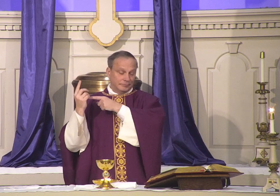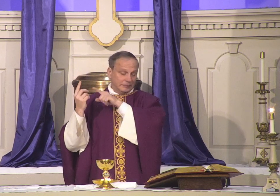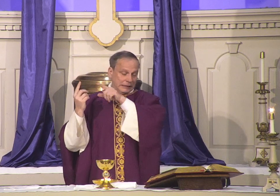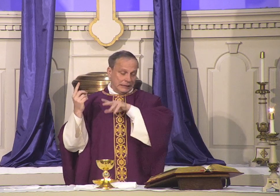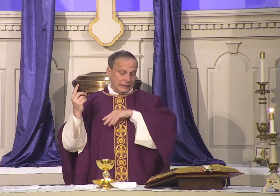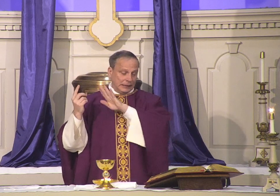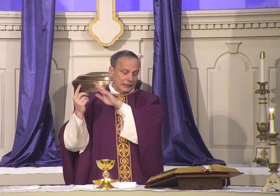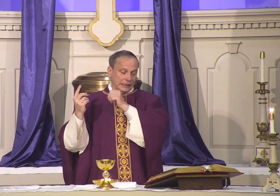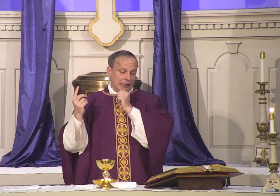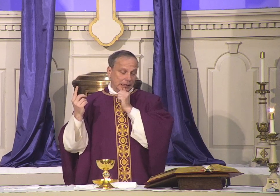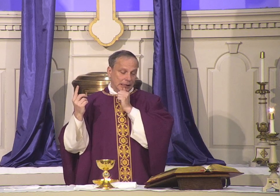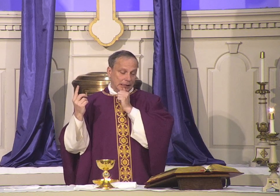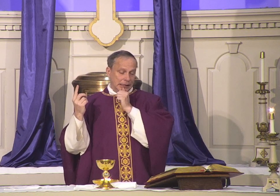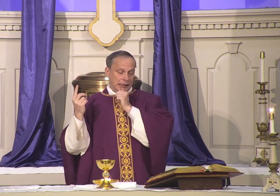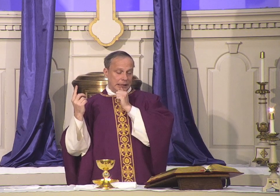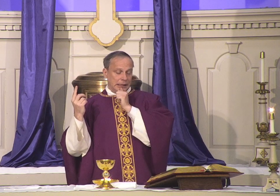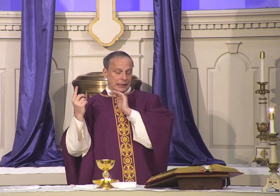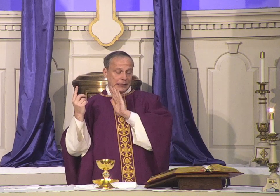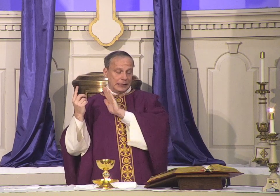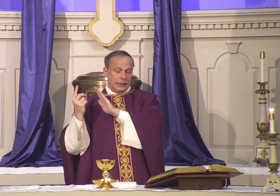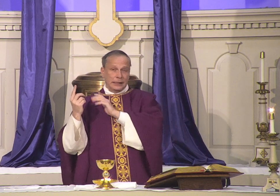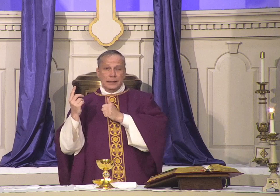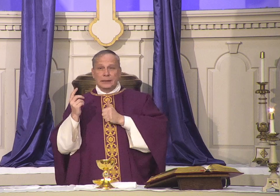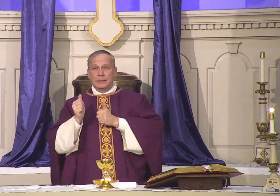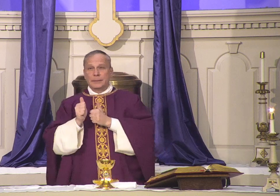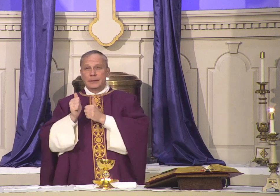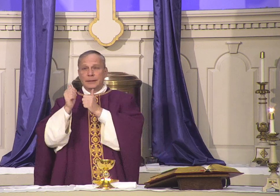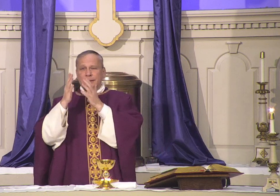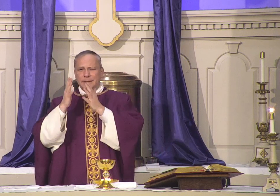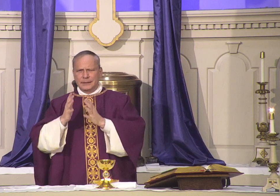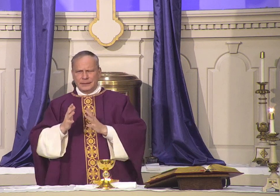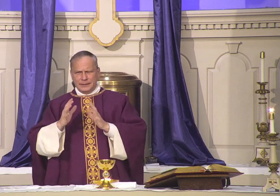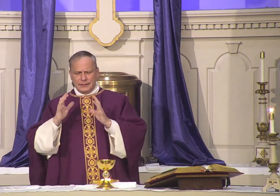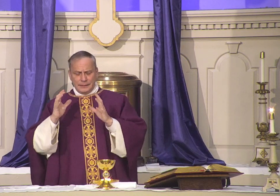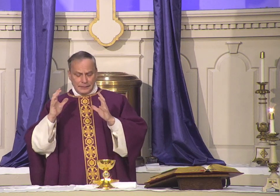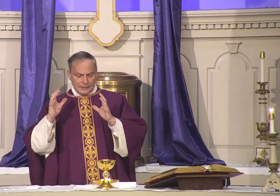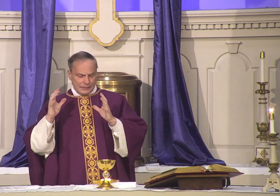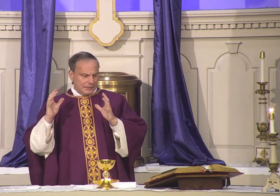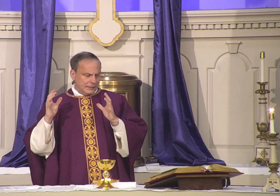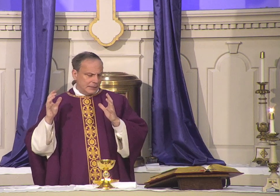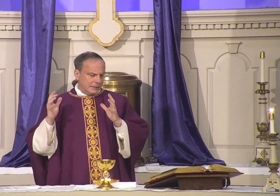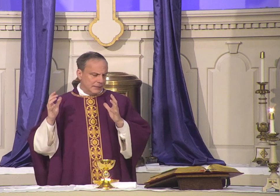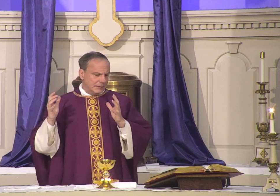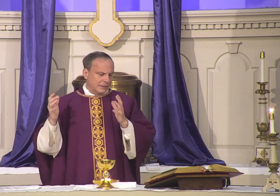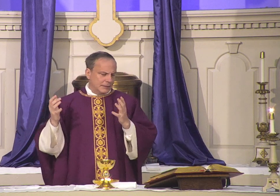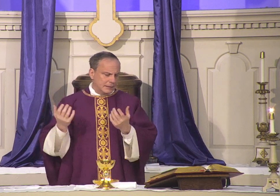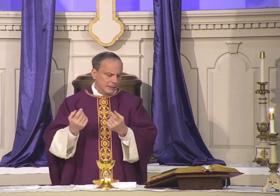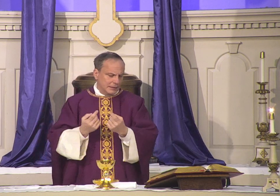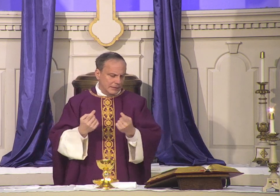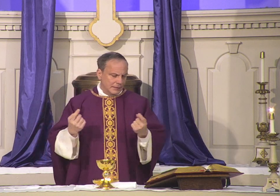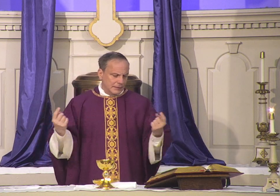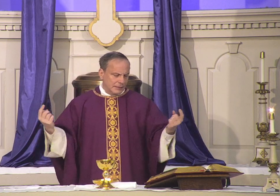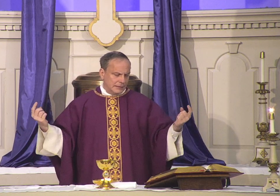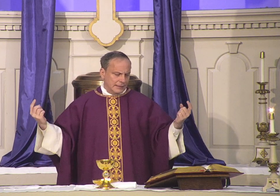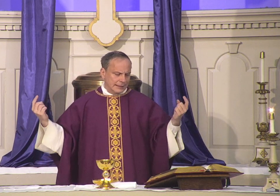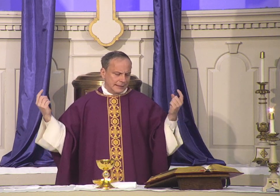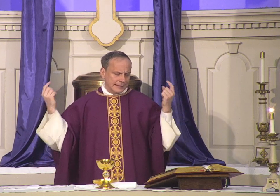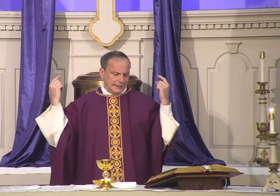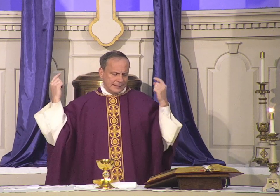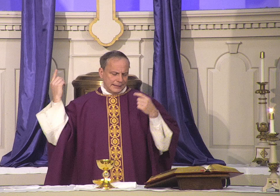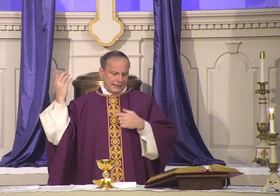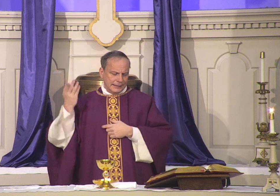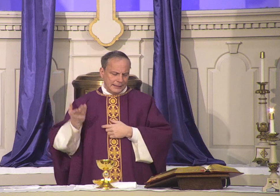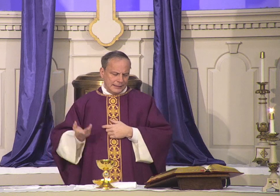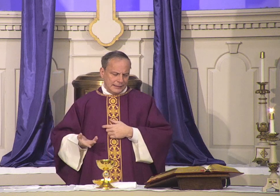At the time he was betrayed and entered willingly into his passion,